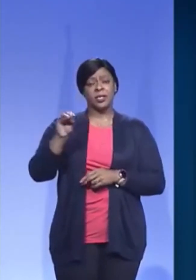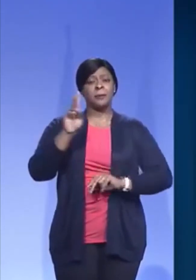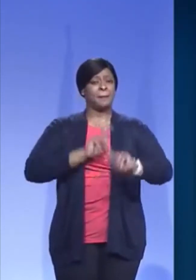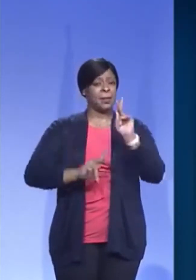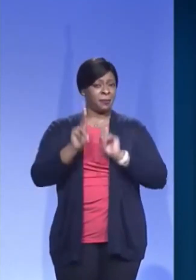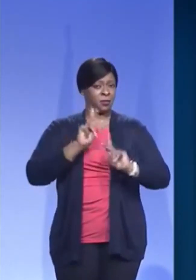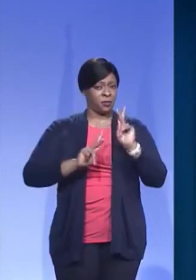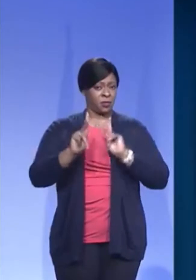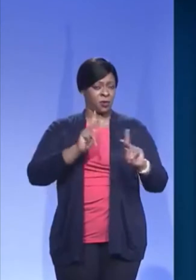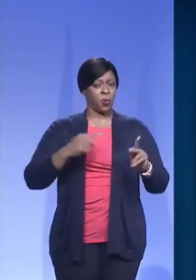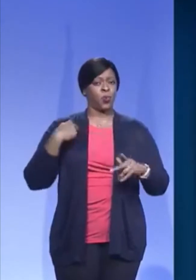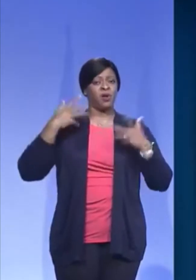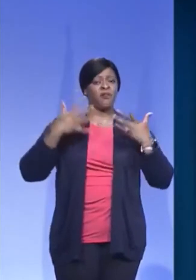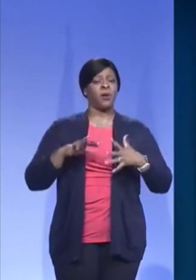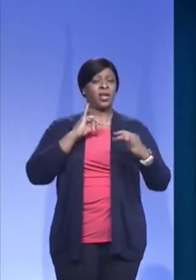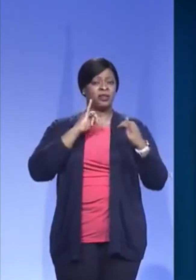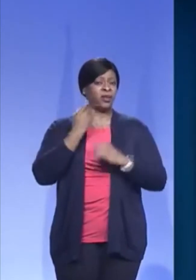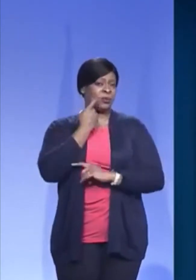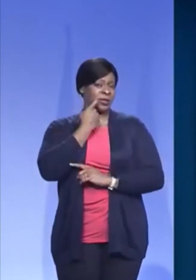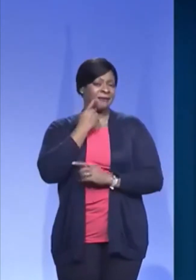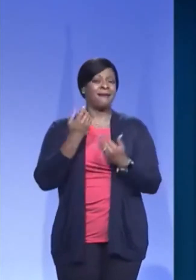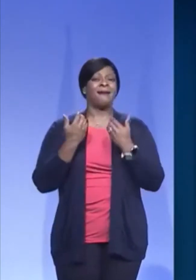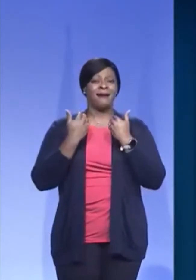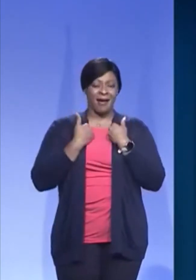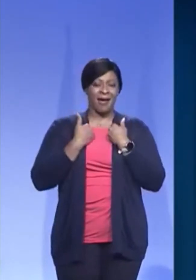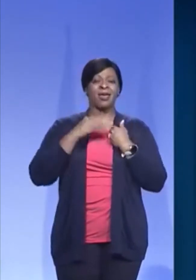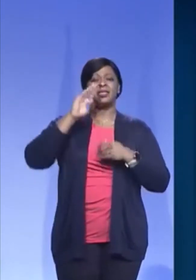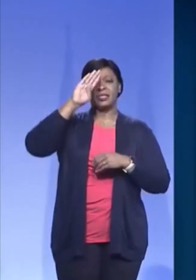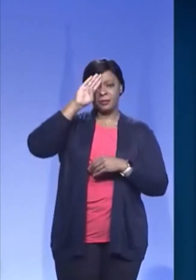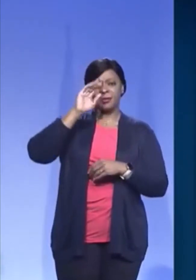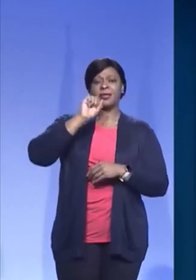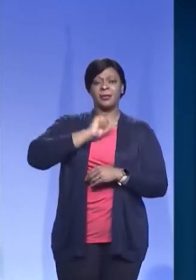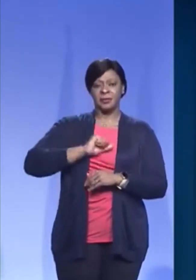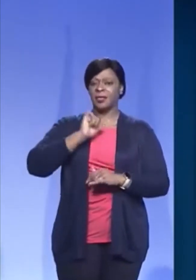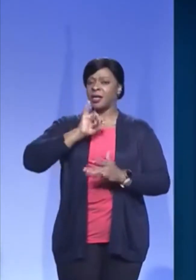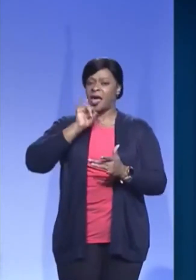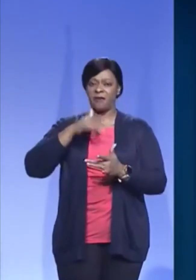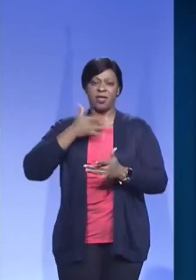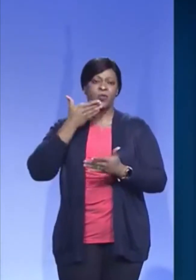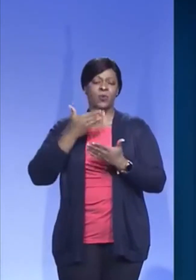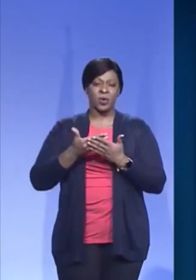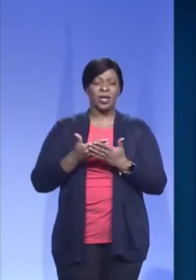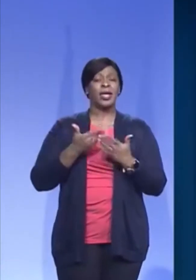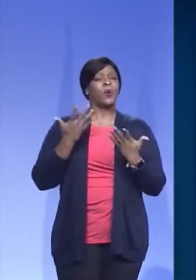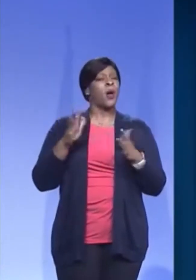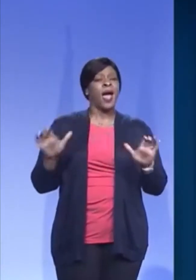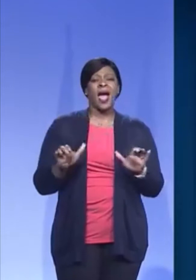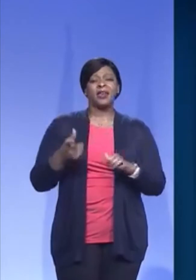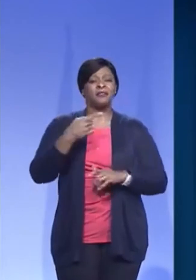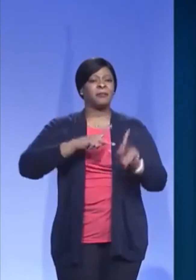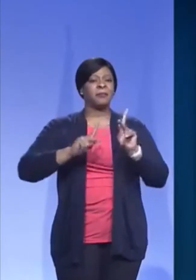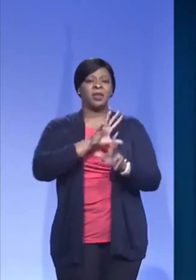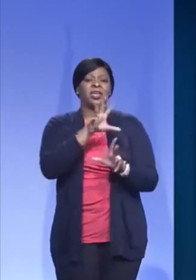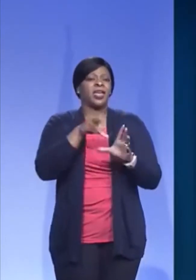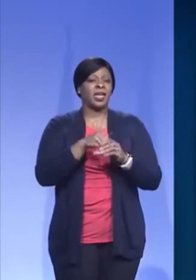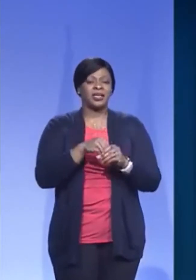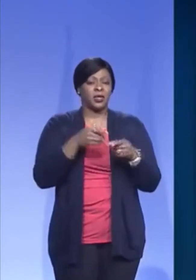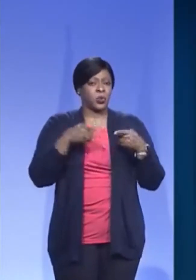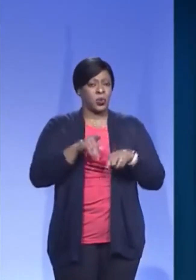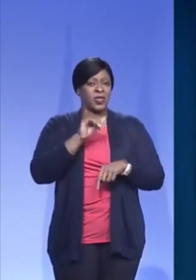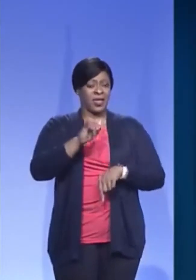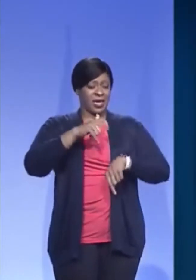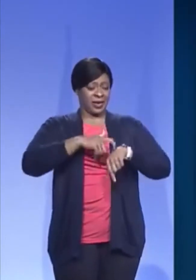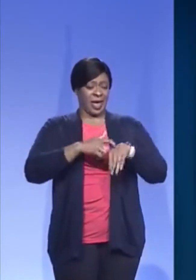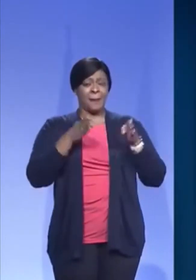people that we've interviewed recently had symptoms. Well, let's look at some of the activities that people have engaged in during the period